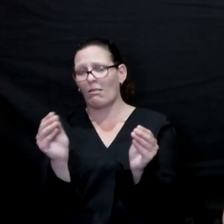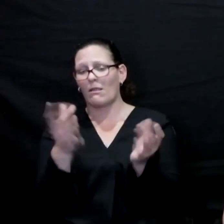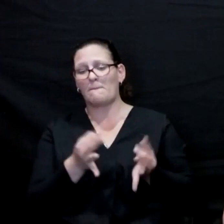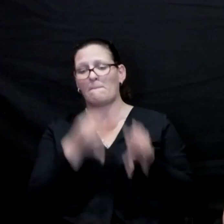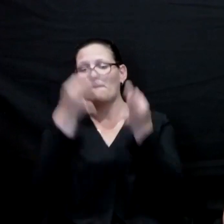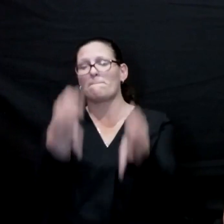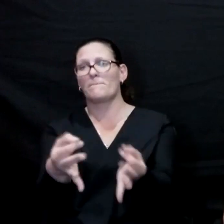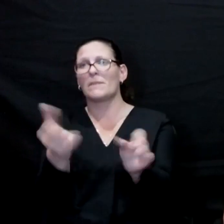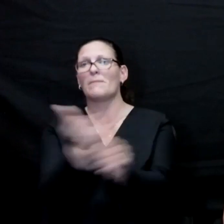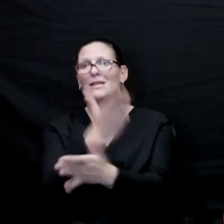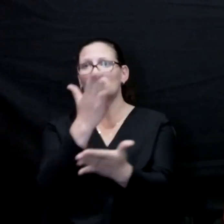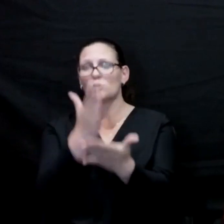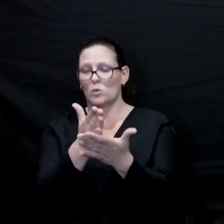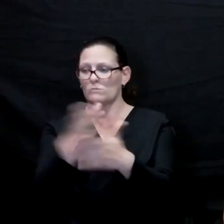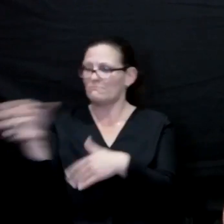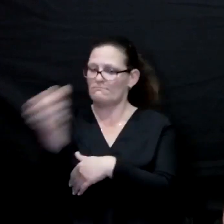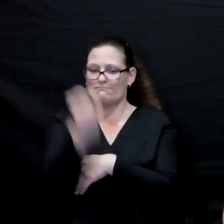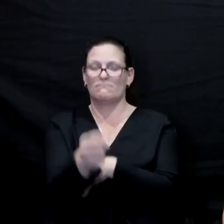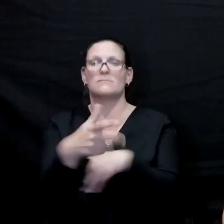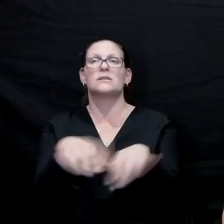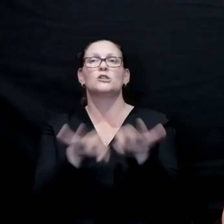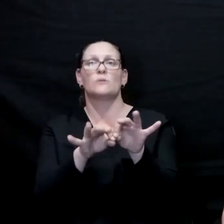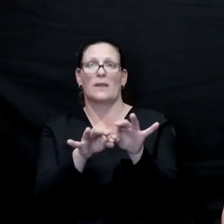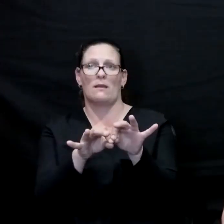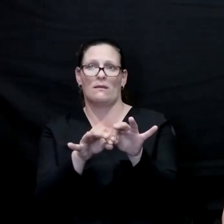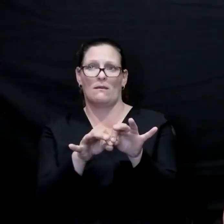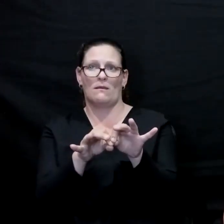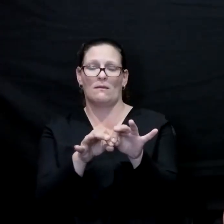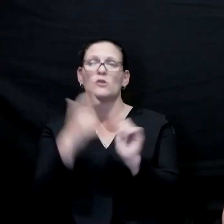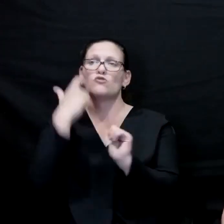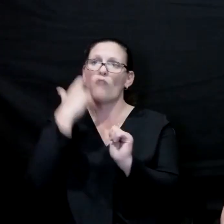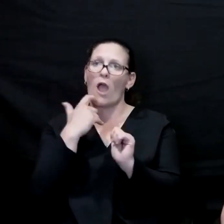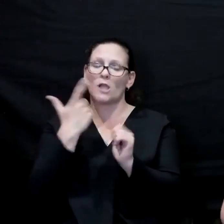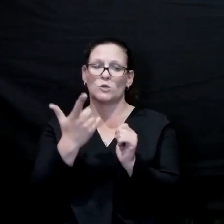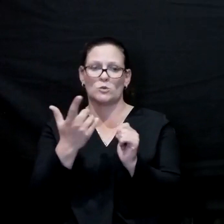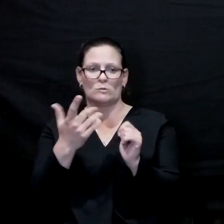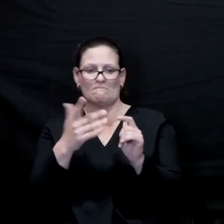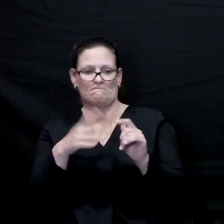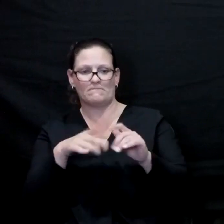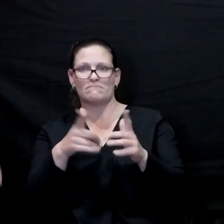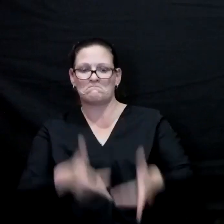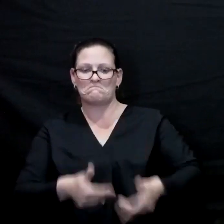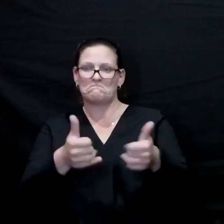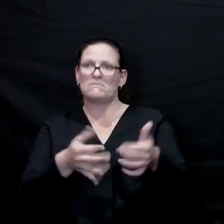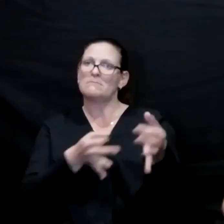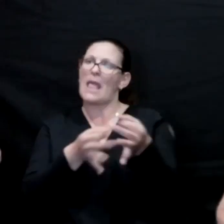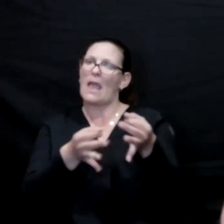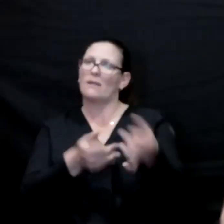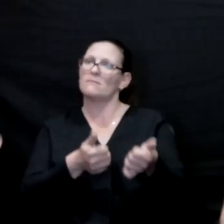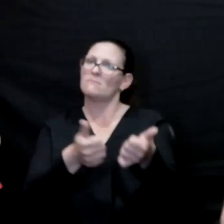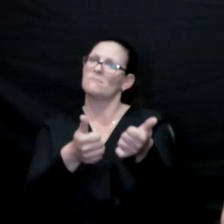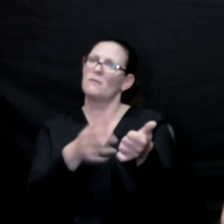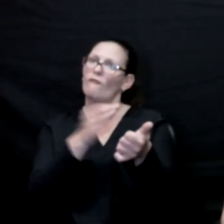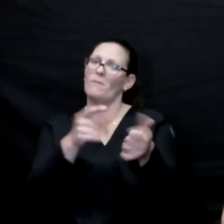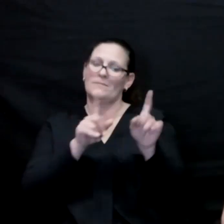And these are all things that you can do to avoid going to an internal review and then an external appeal, which are